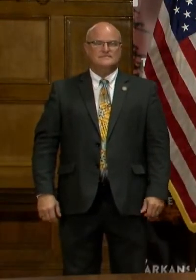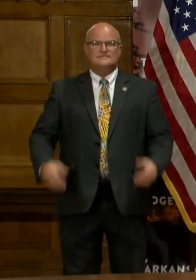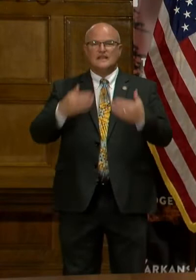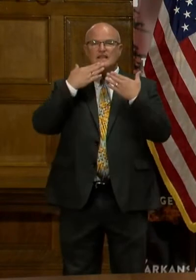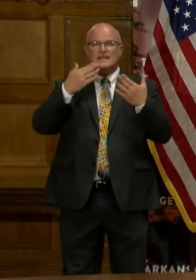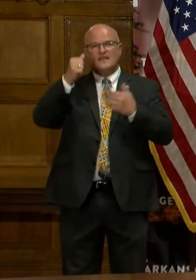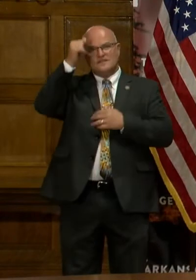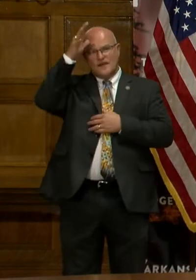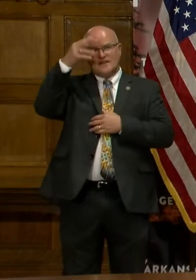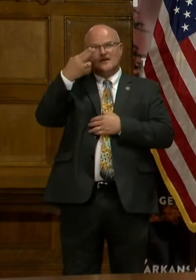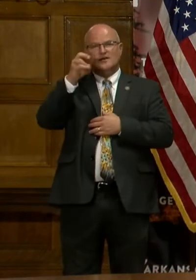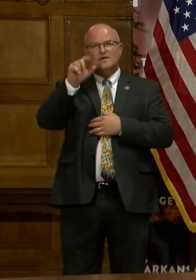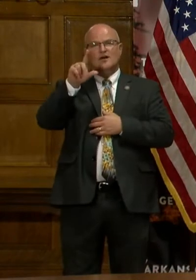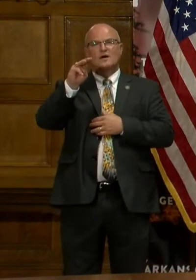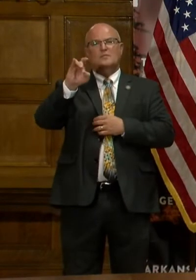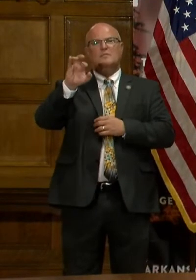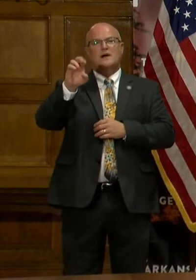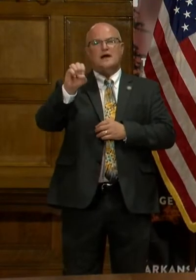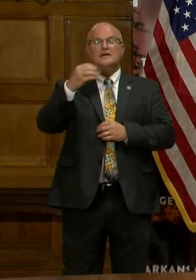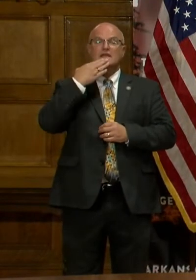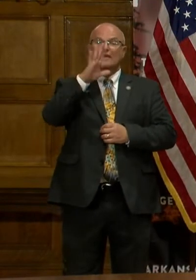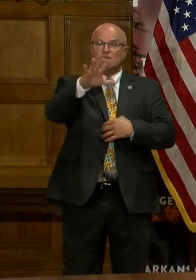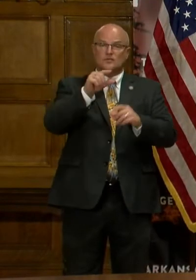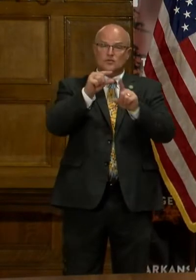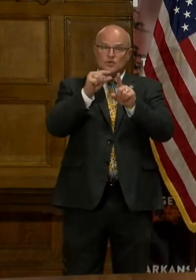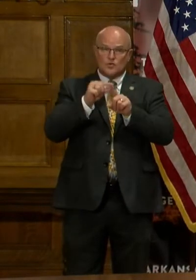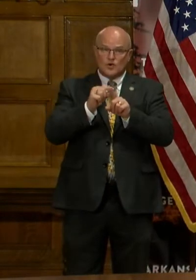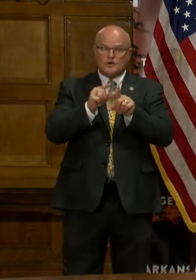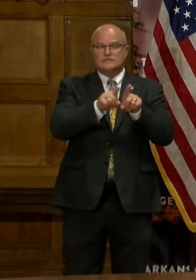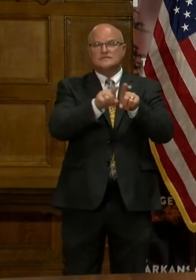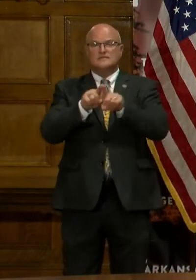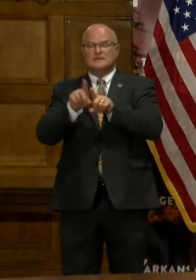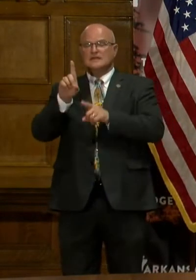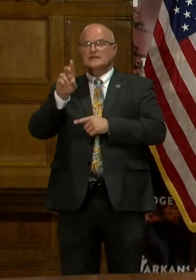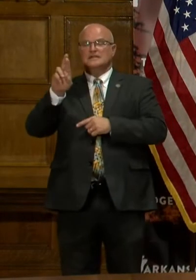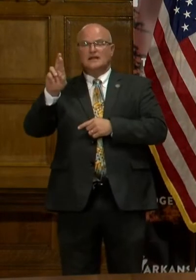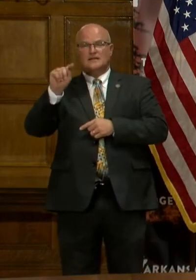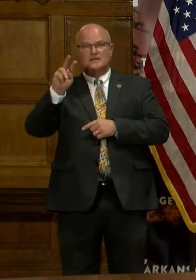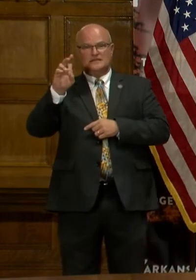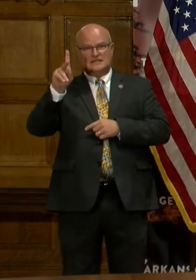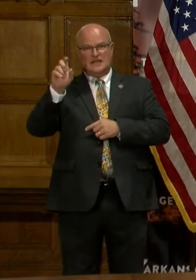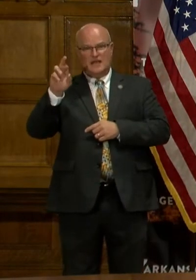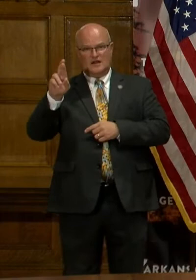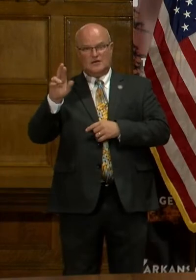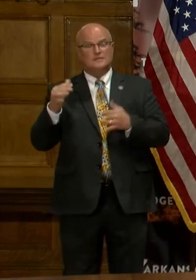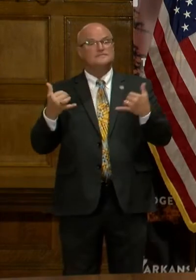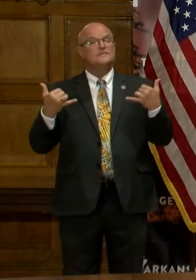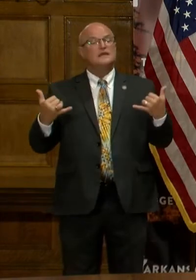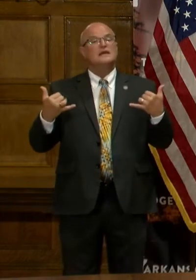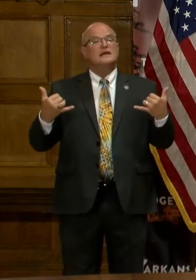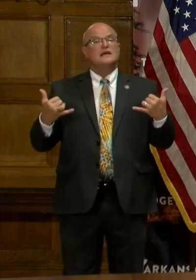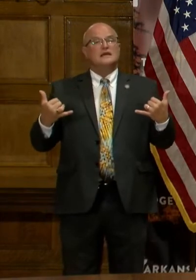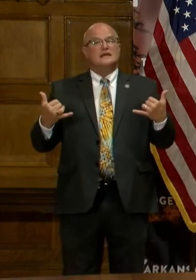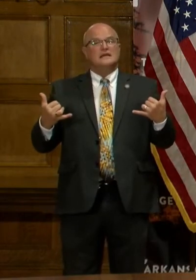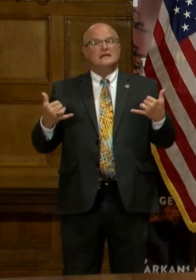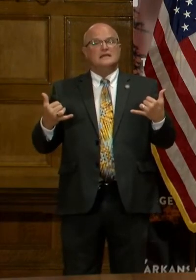Thank you, Father Paul Meyer. I'm grateful for your words as well as Dr. Tucker's. And now let's go to the